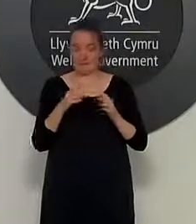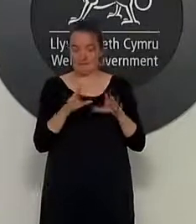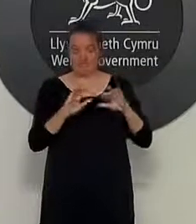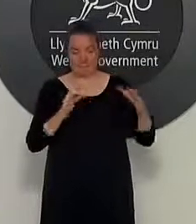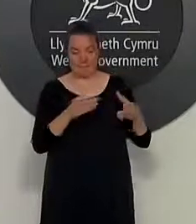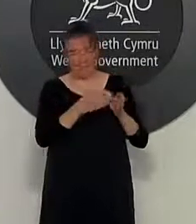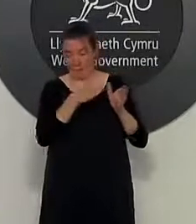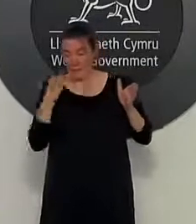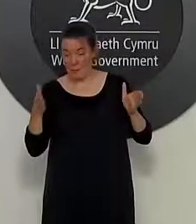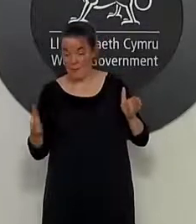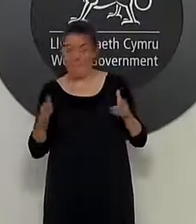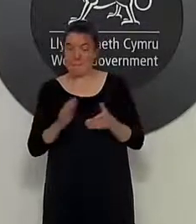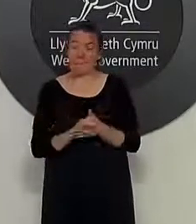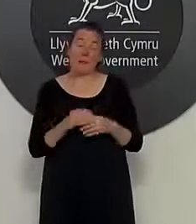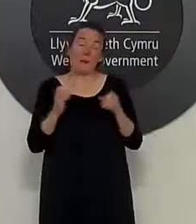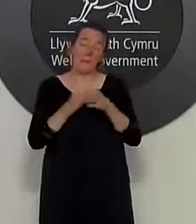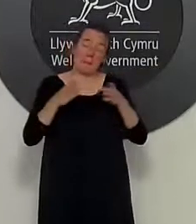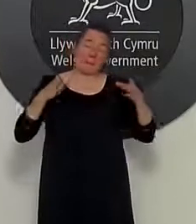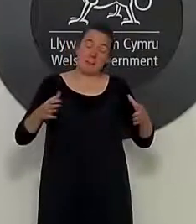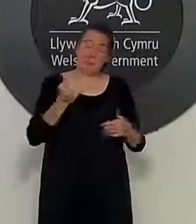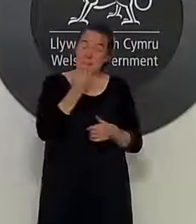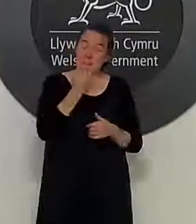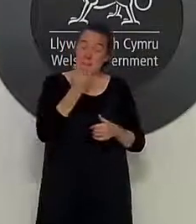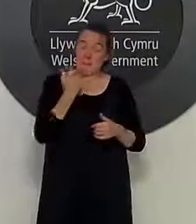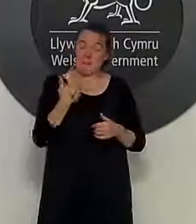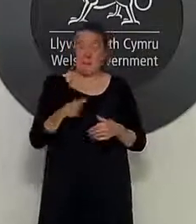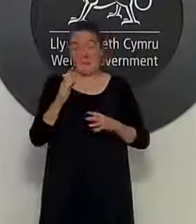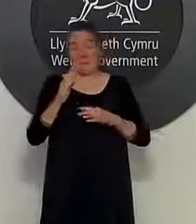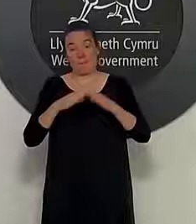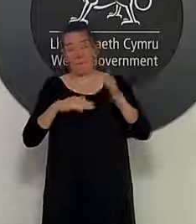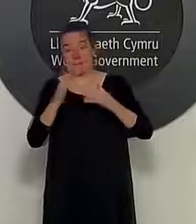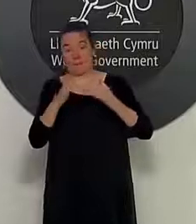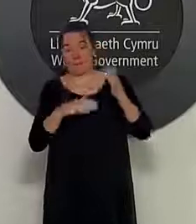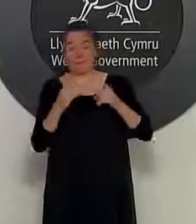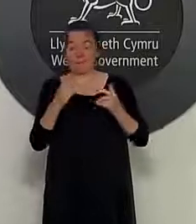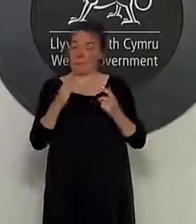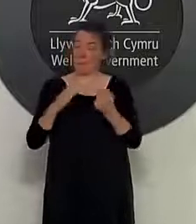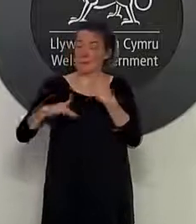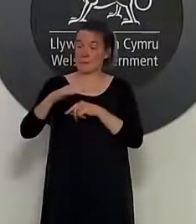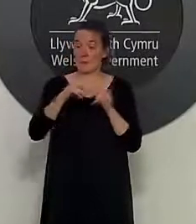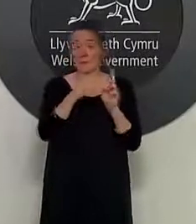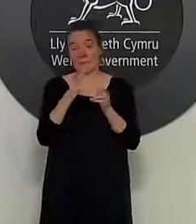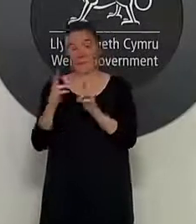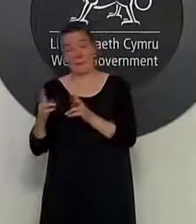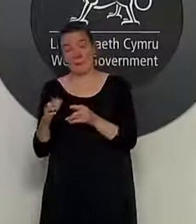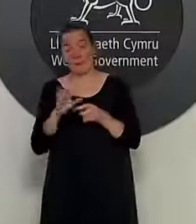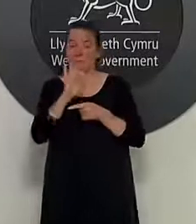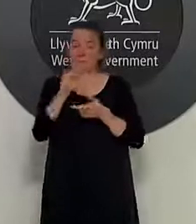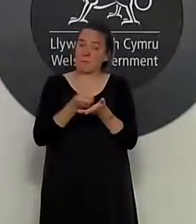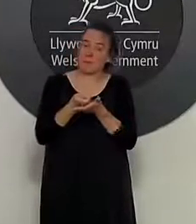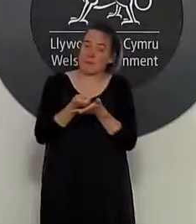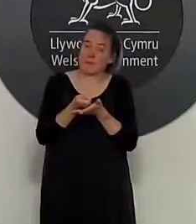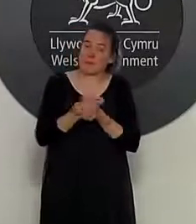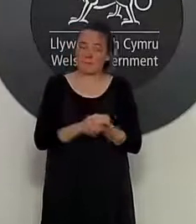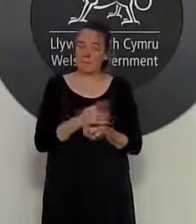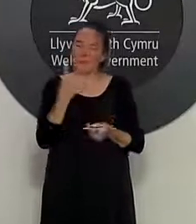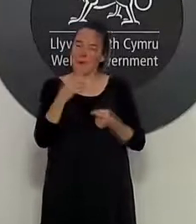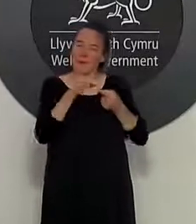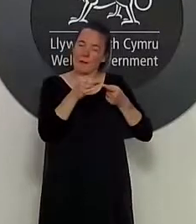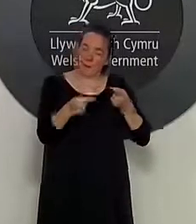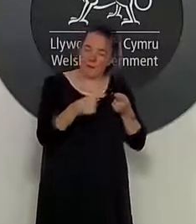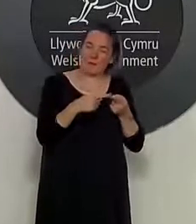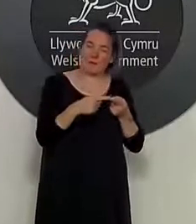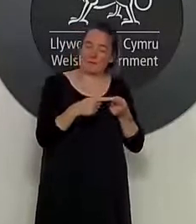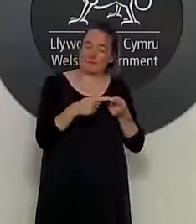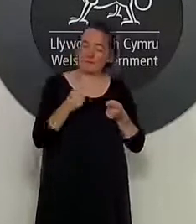largest number that will ever have been built for that purpose in any Senedd term. But that is only one strand in what we are doing to